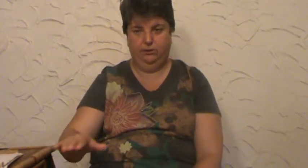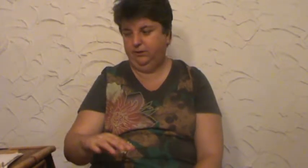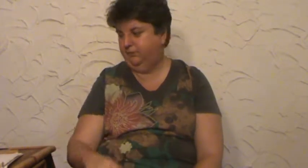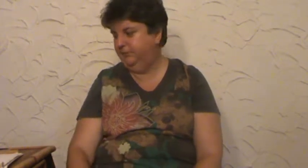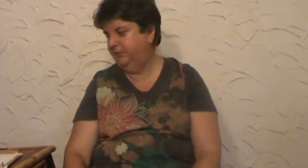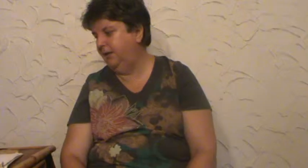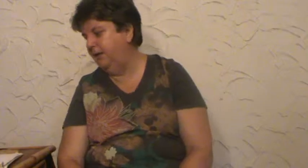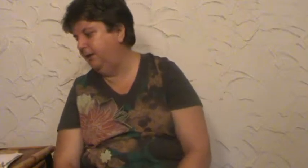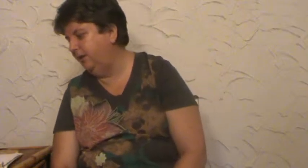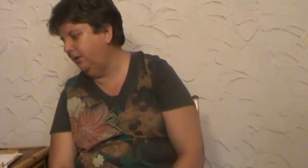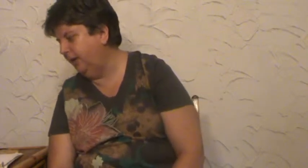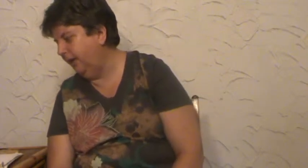childs. Okay.